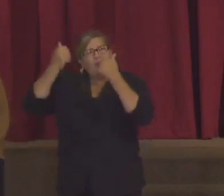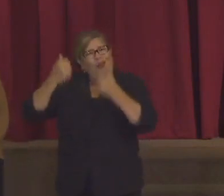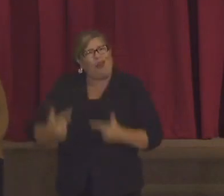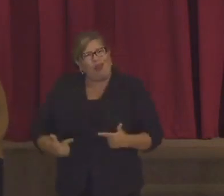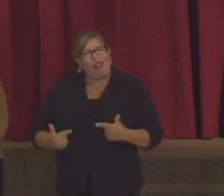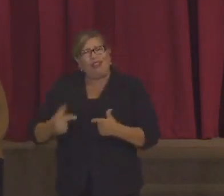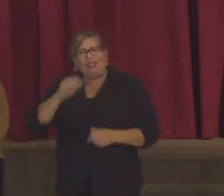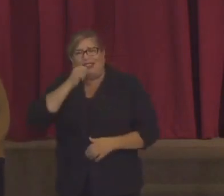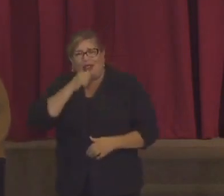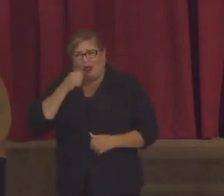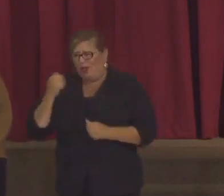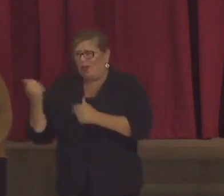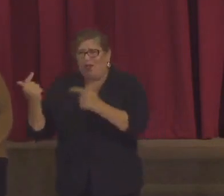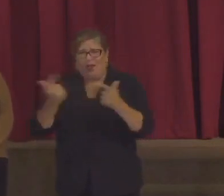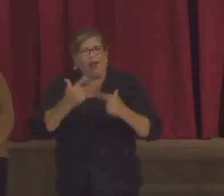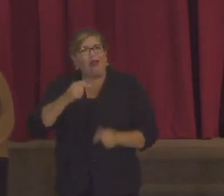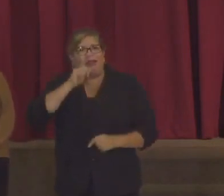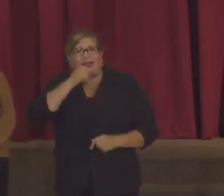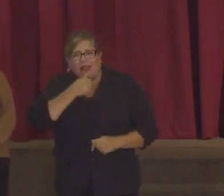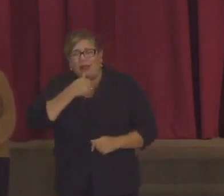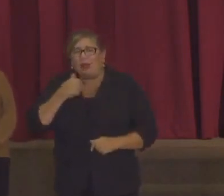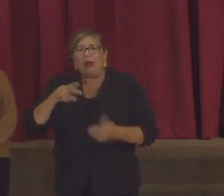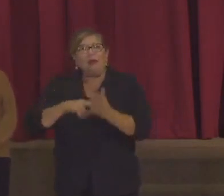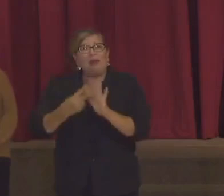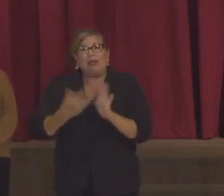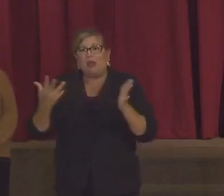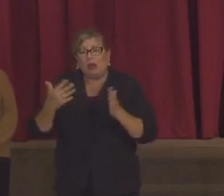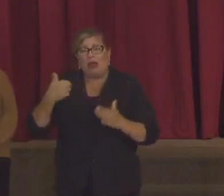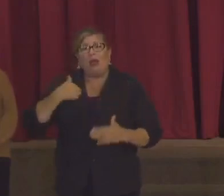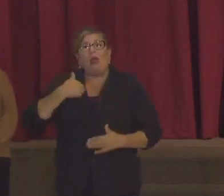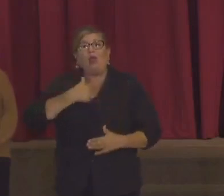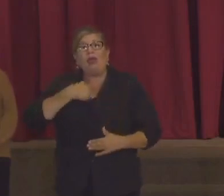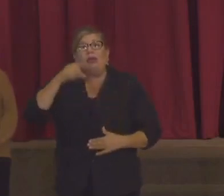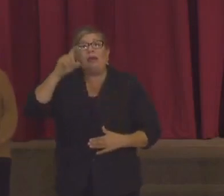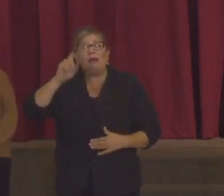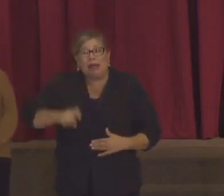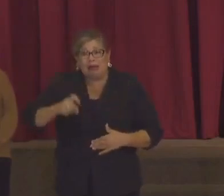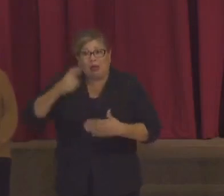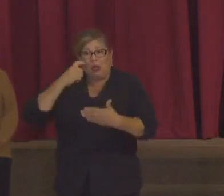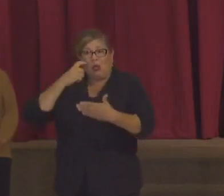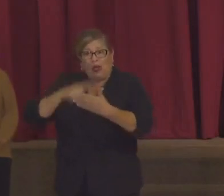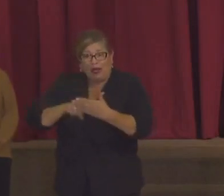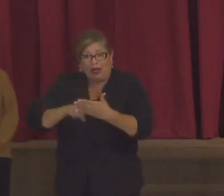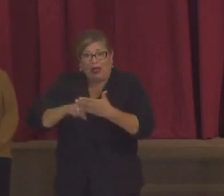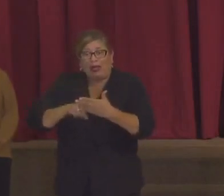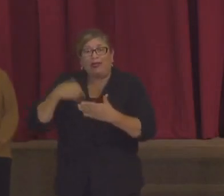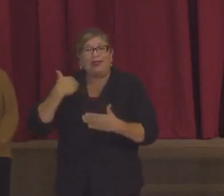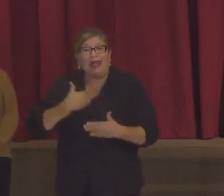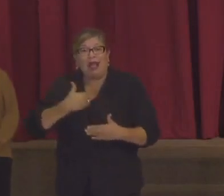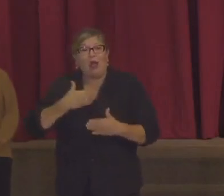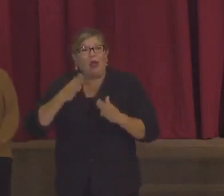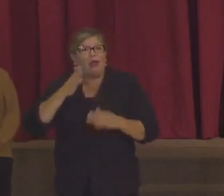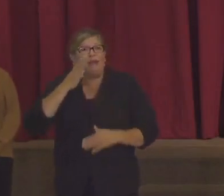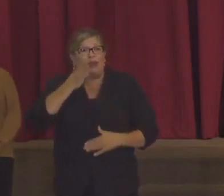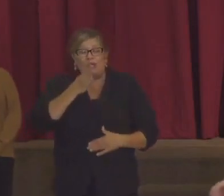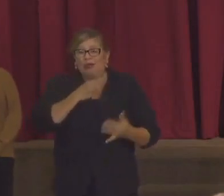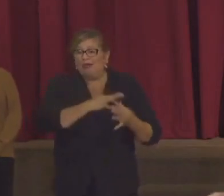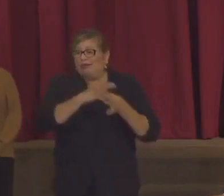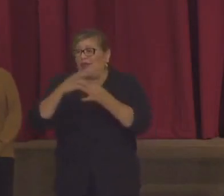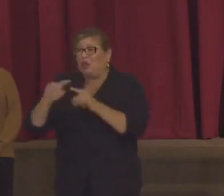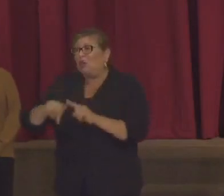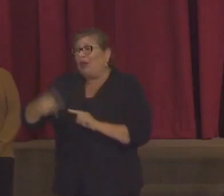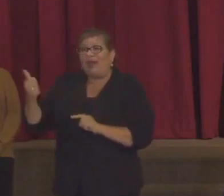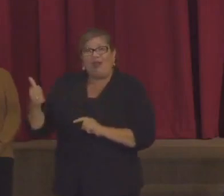an obligation to reconcile the fact that our fate is tied to the fate of others. South Africa